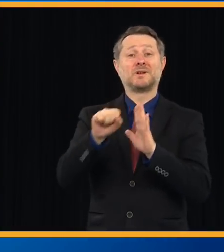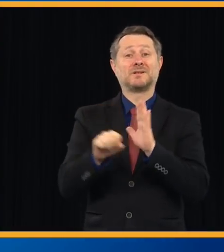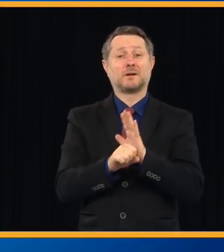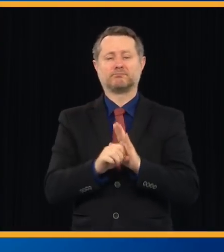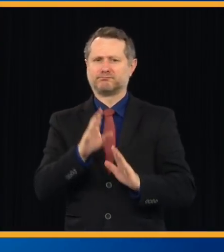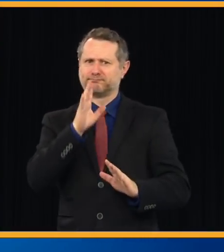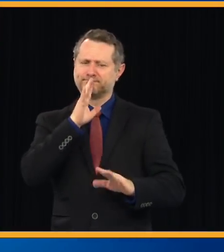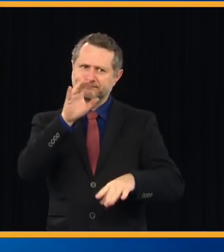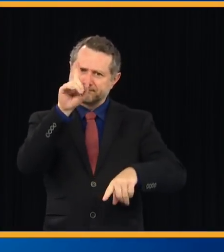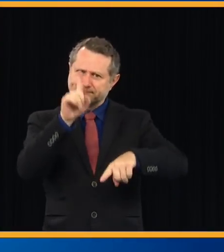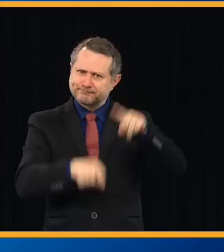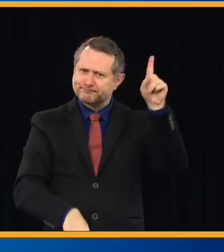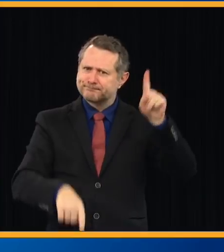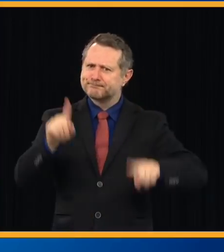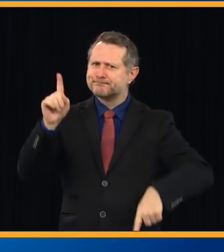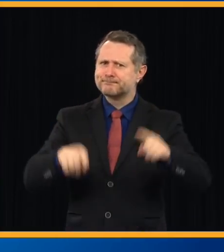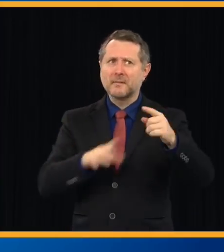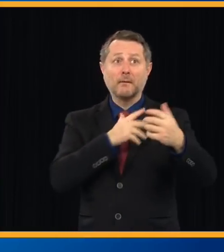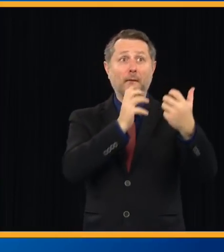statewide battle.